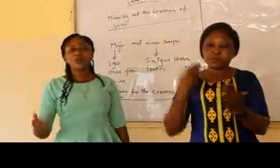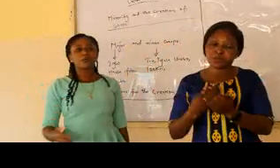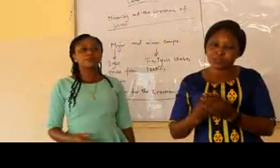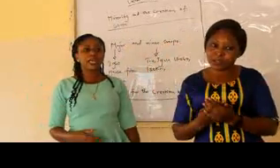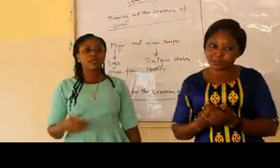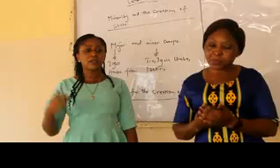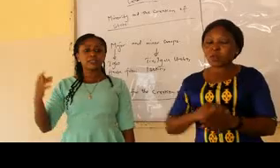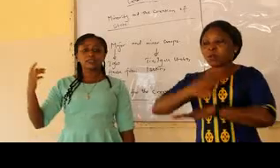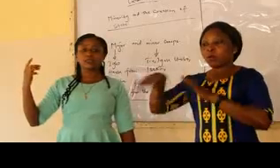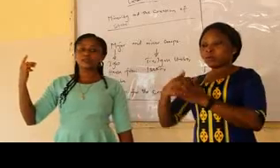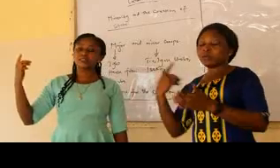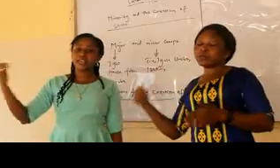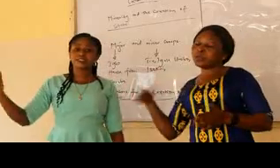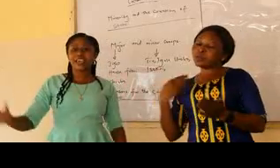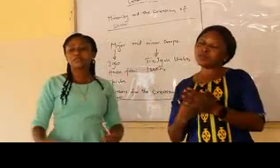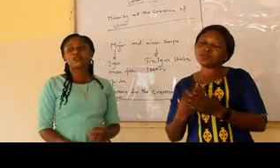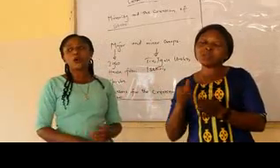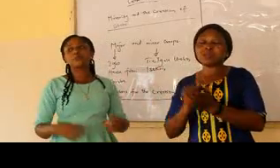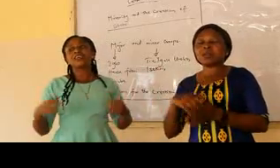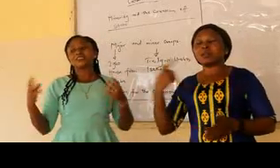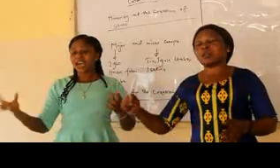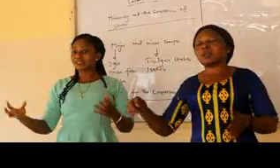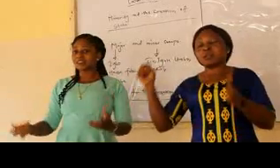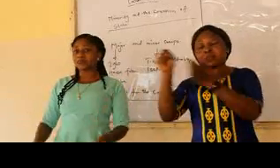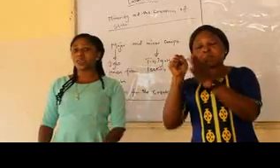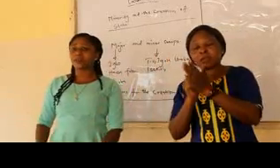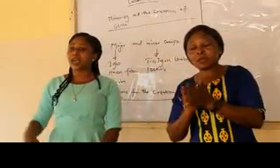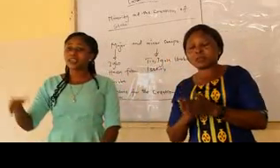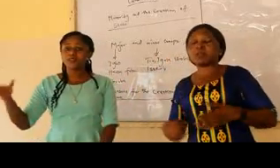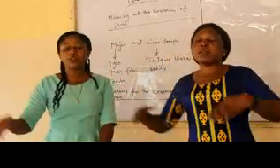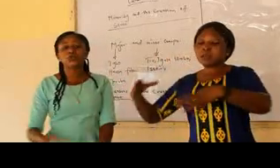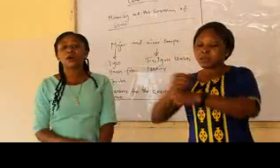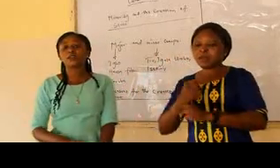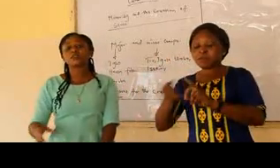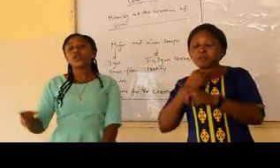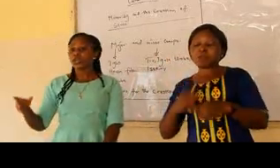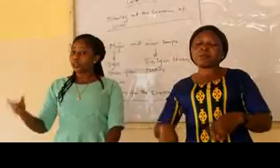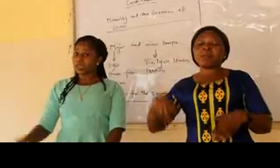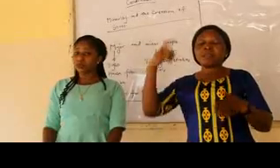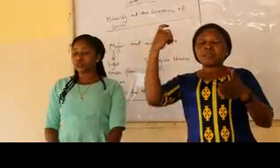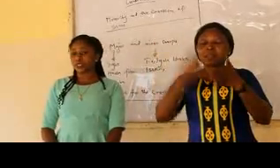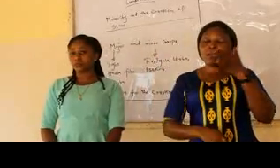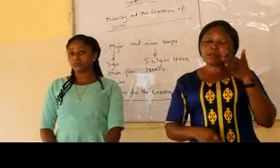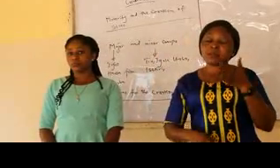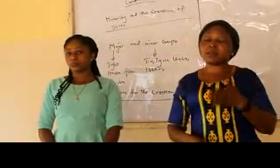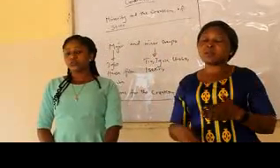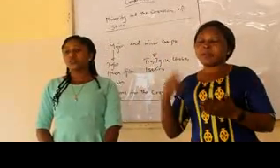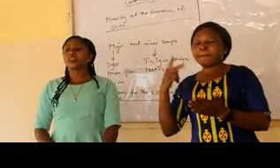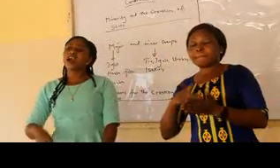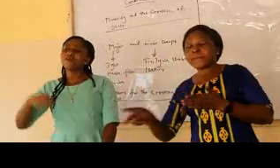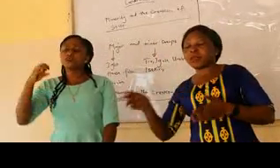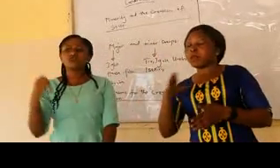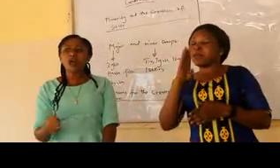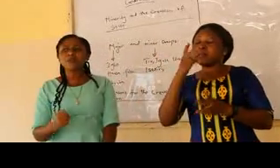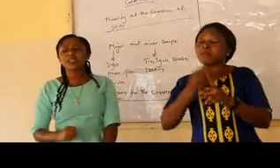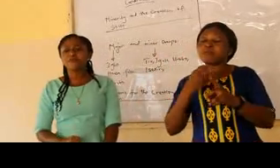are income that the state gets from taxes paid by individuals in the country. So